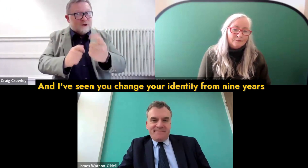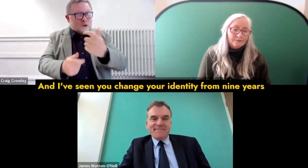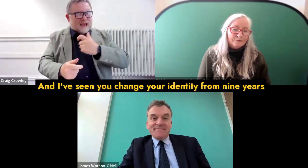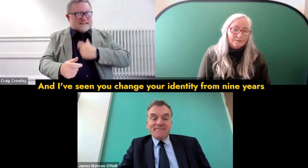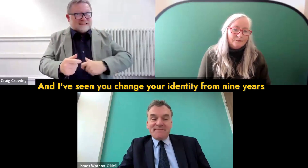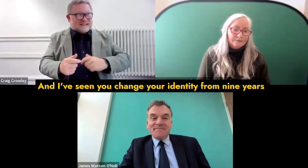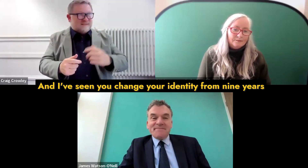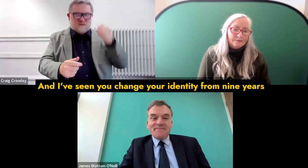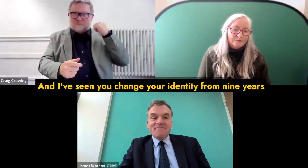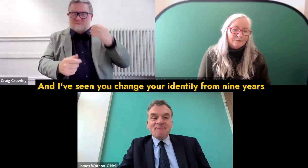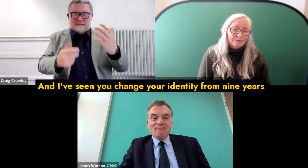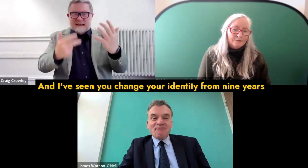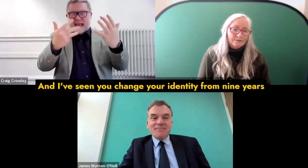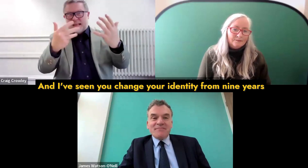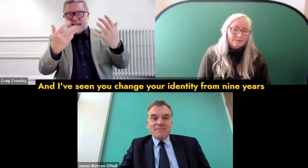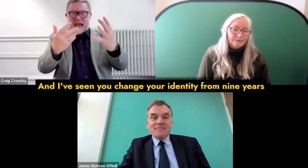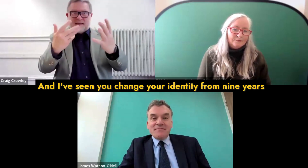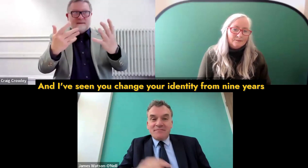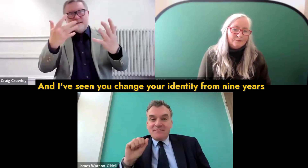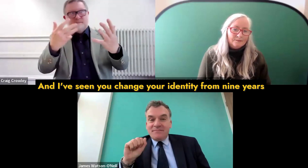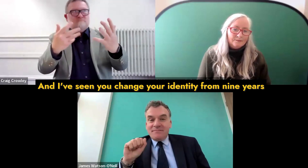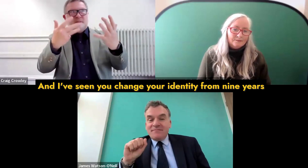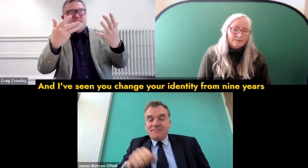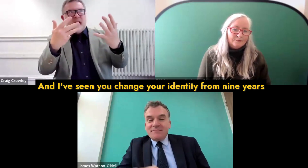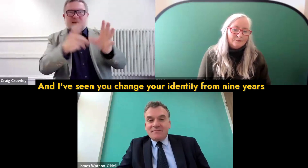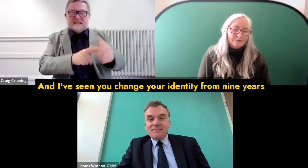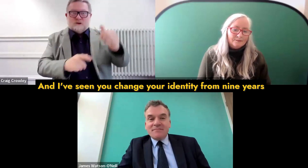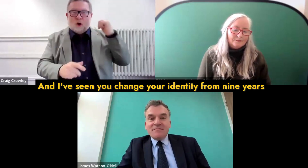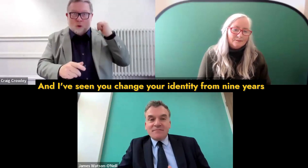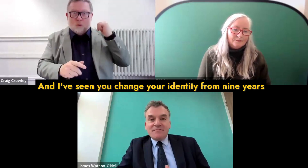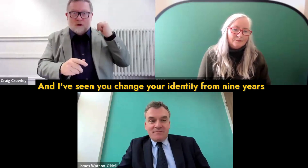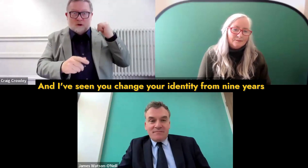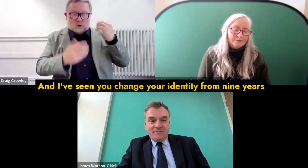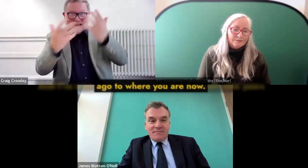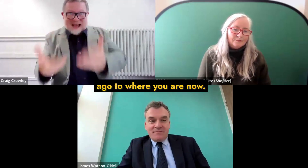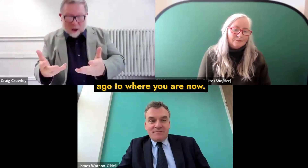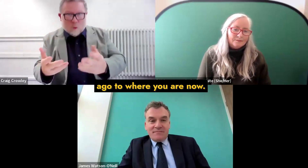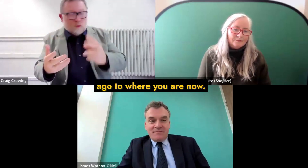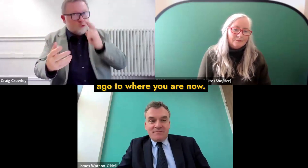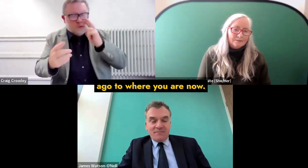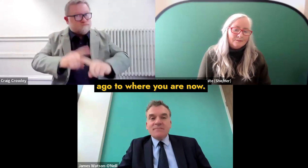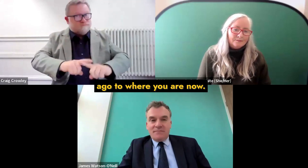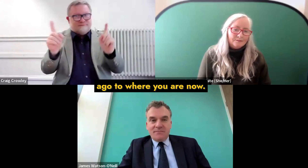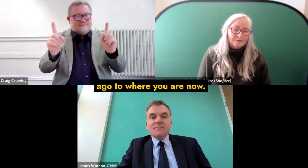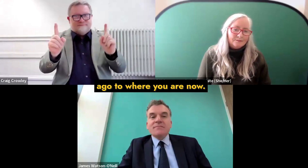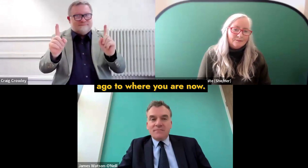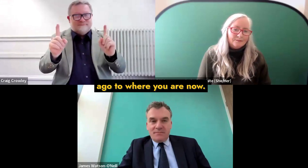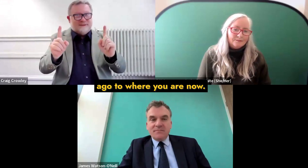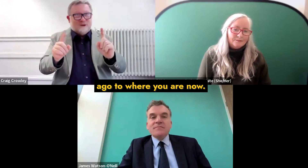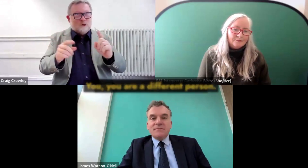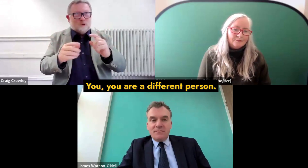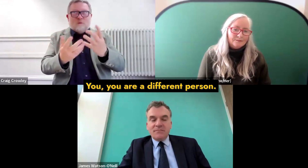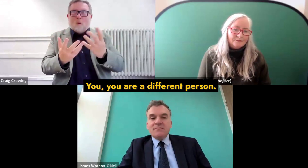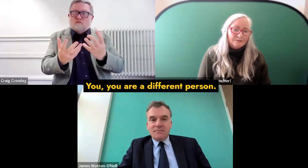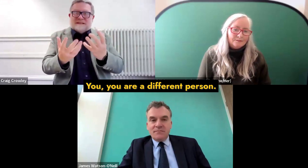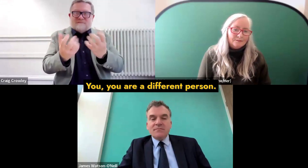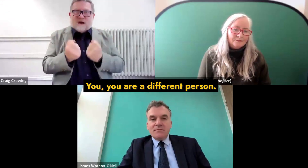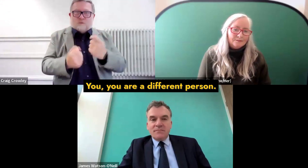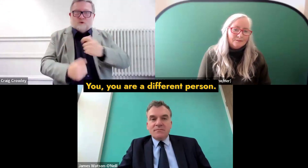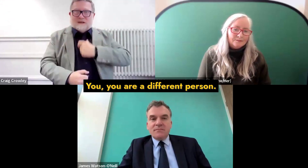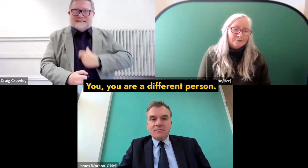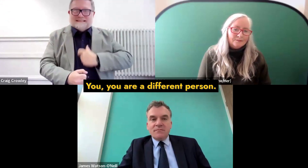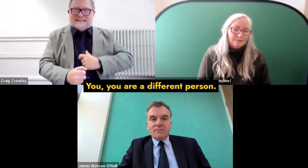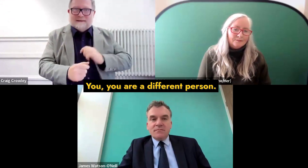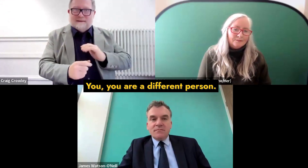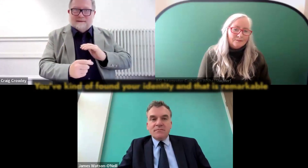I've seen you change your identity from kind of 9 years ago to where you are now. You are a